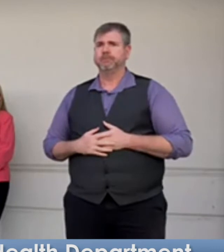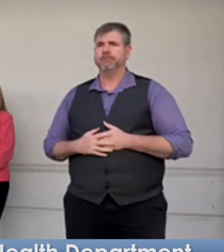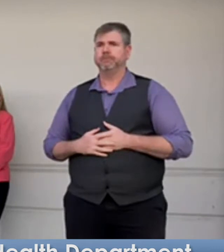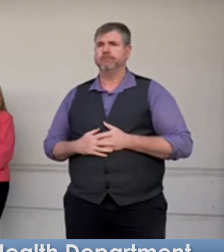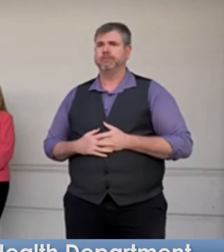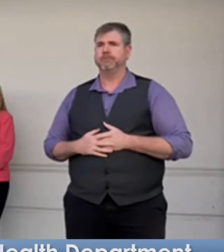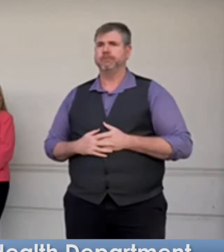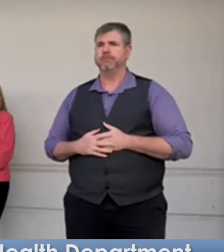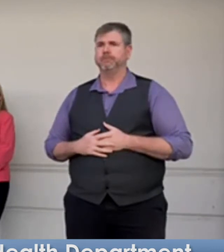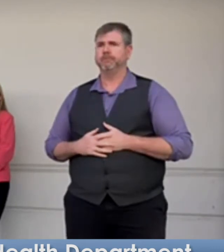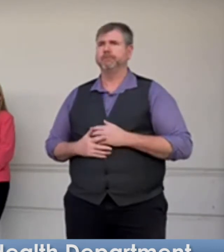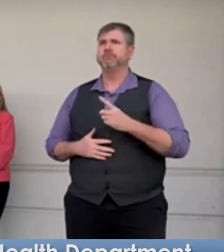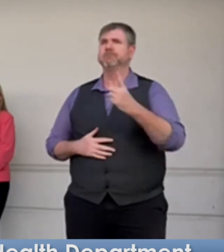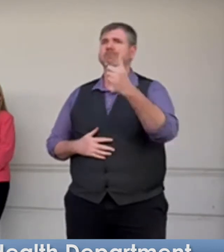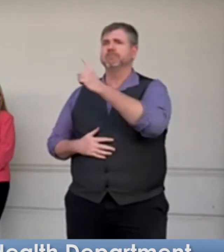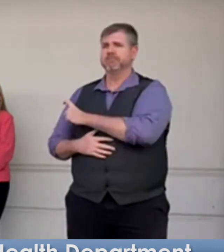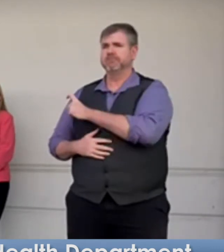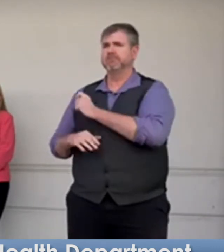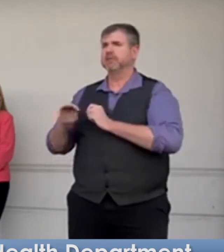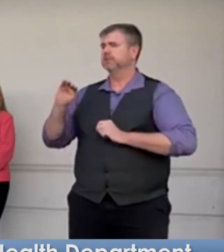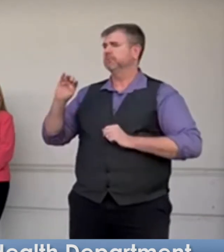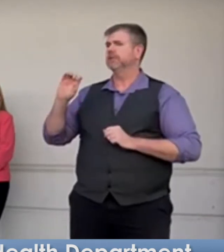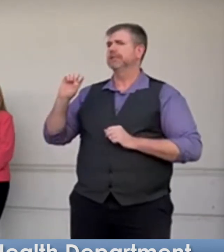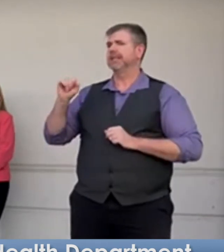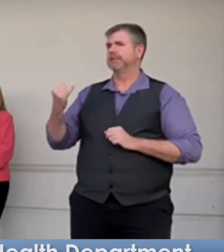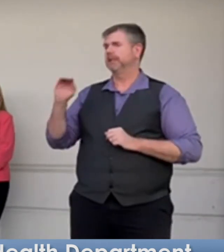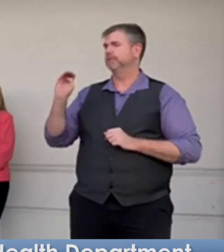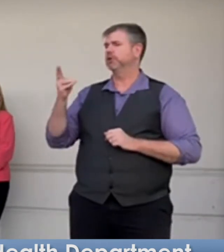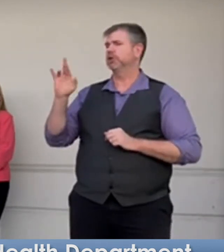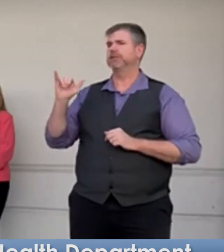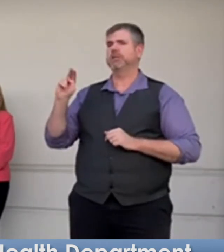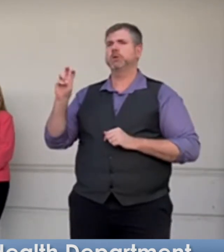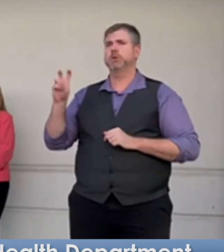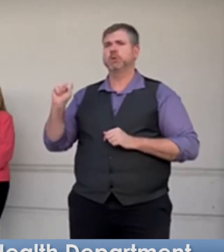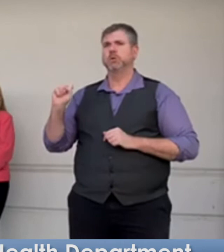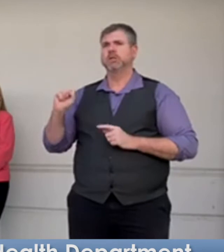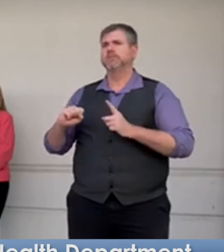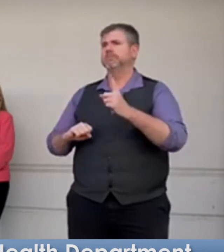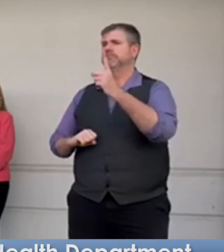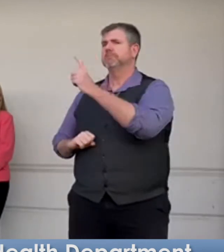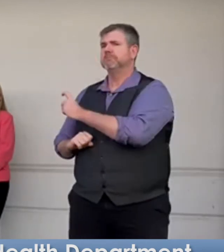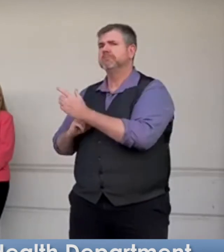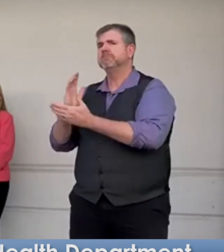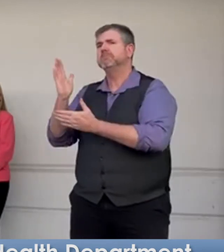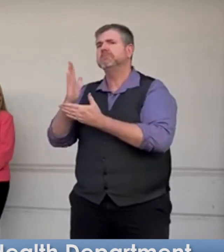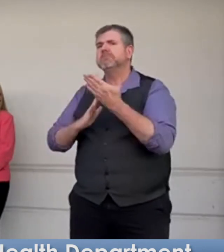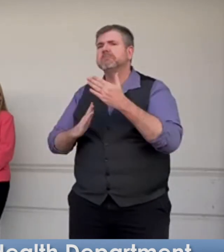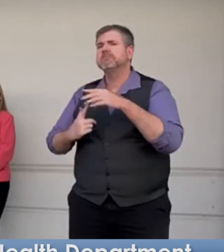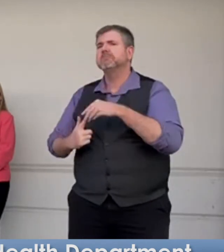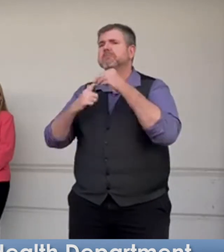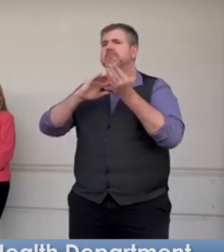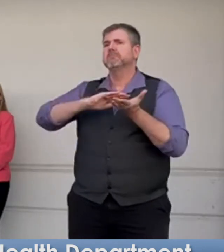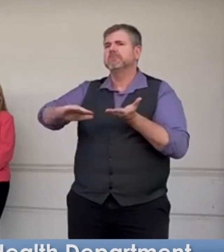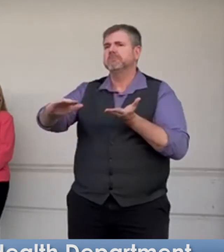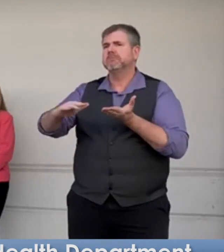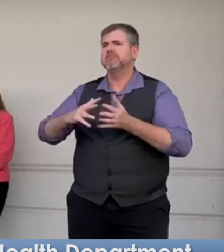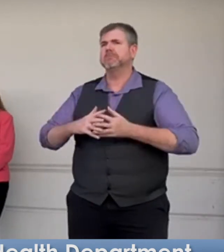I know that the county has made particular exceptions or has worked with pro and